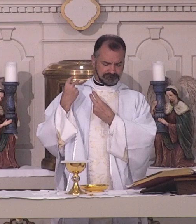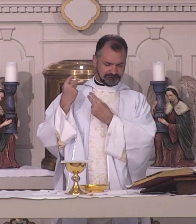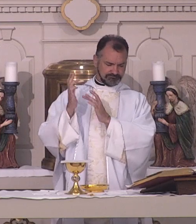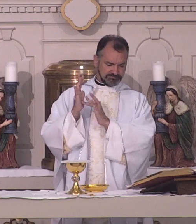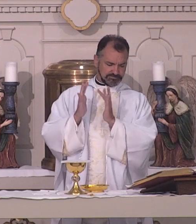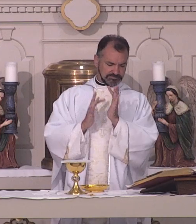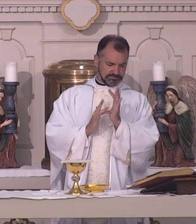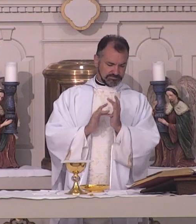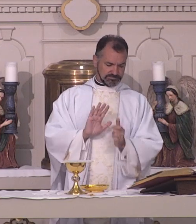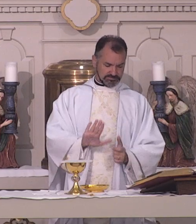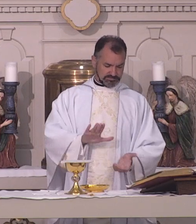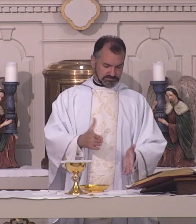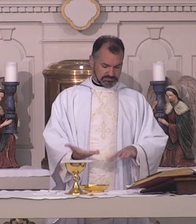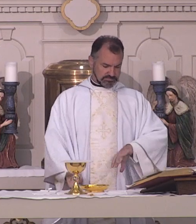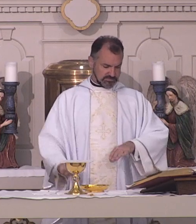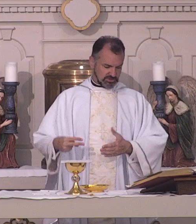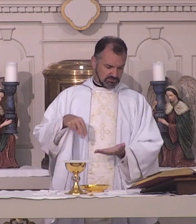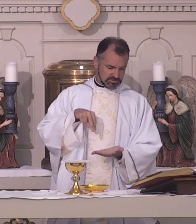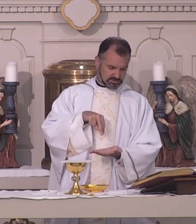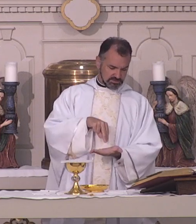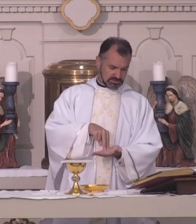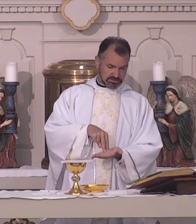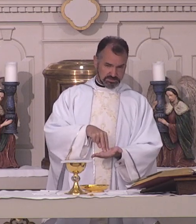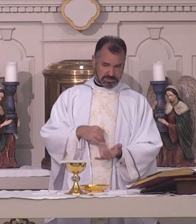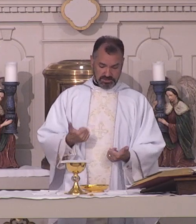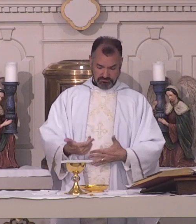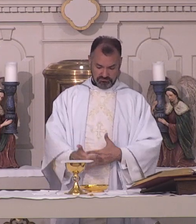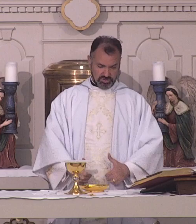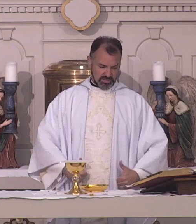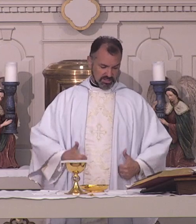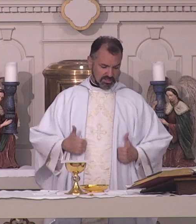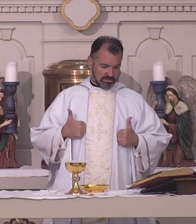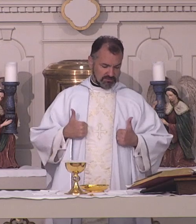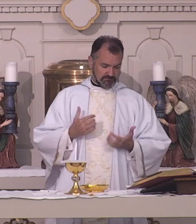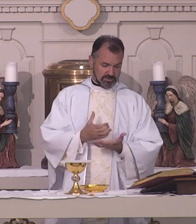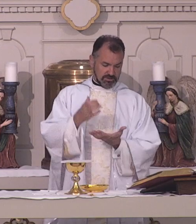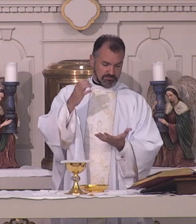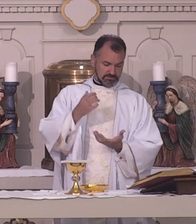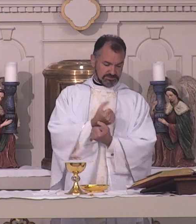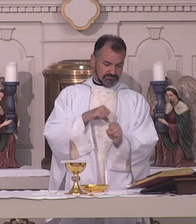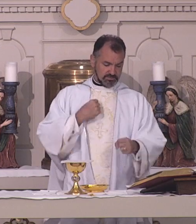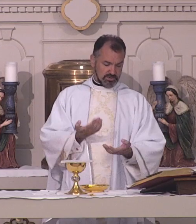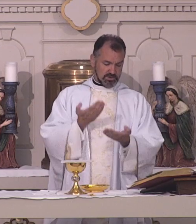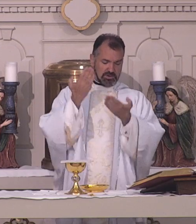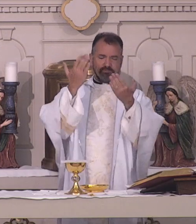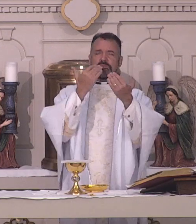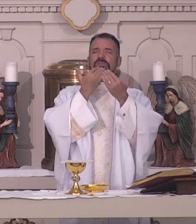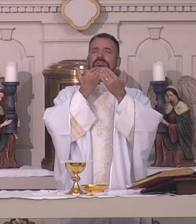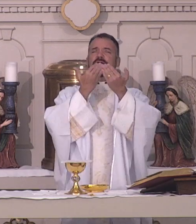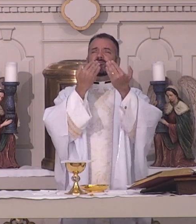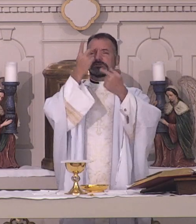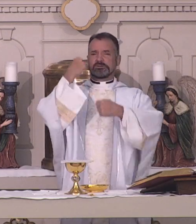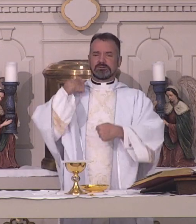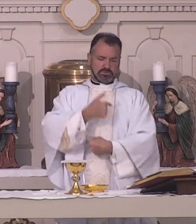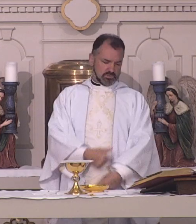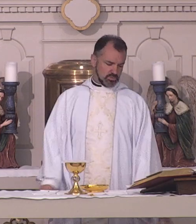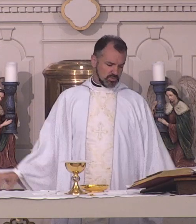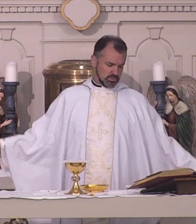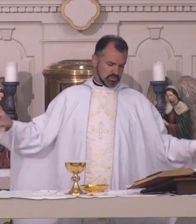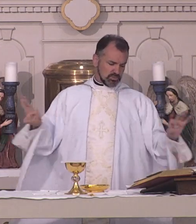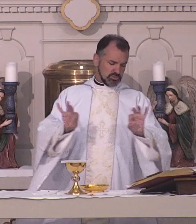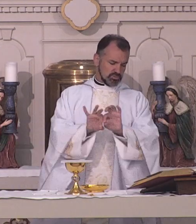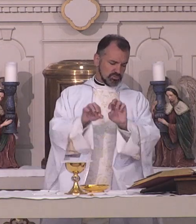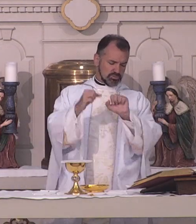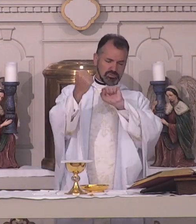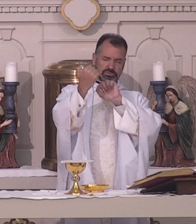Therefore, as we celebrate the memorial of his death and resurrection, we offer you, Lord, the bread of life and the chalice of salvation,